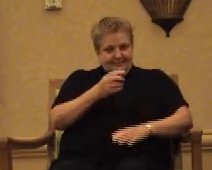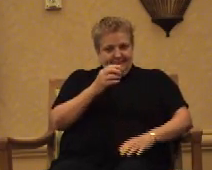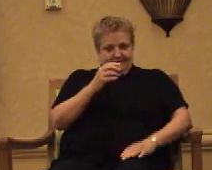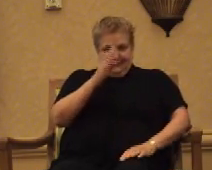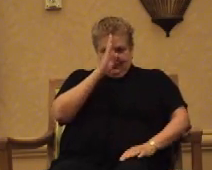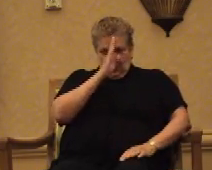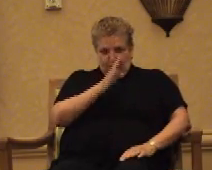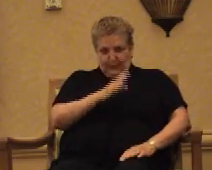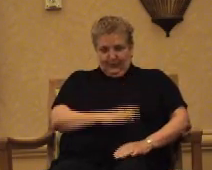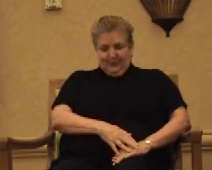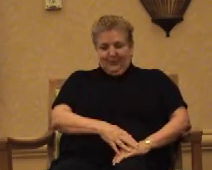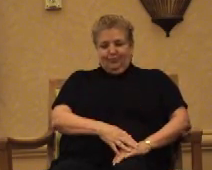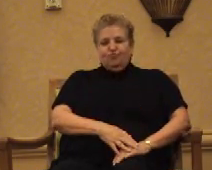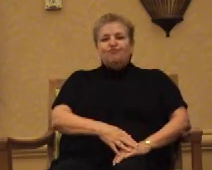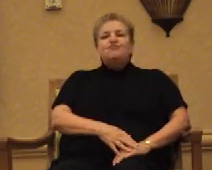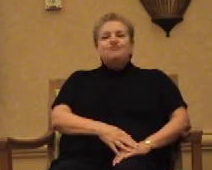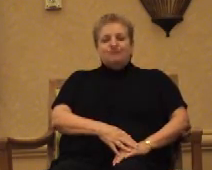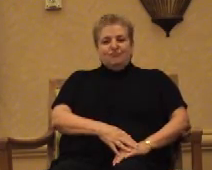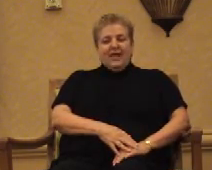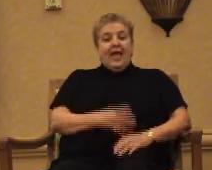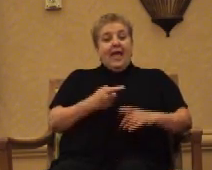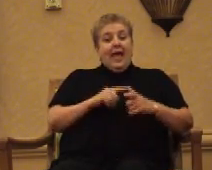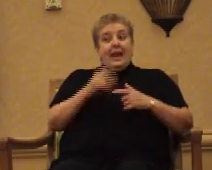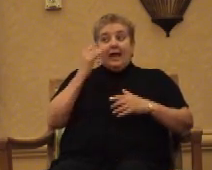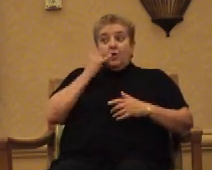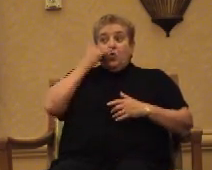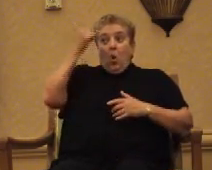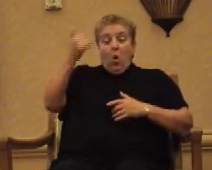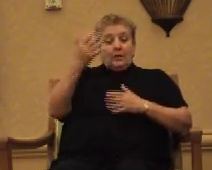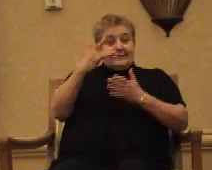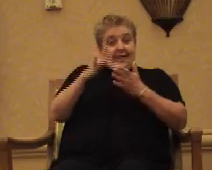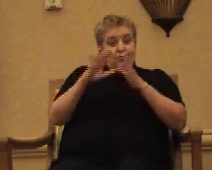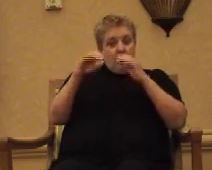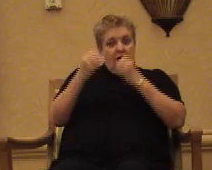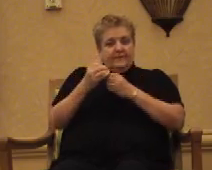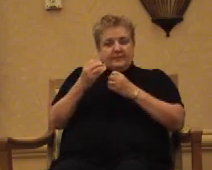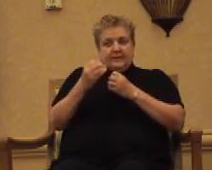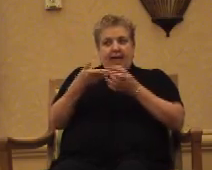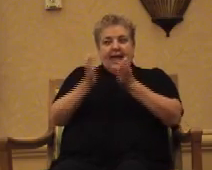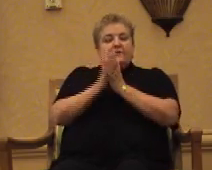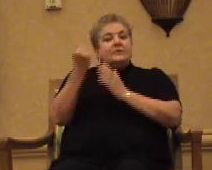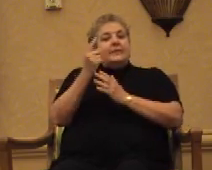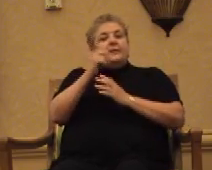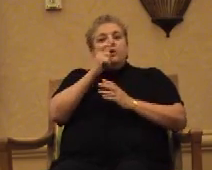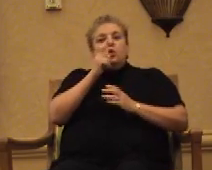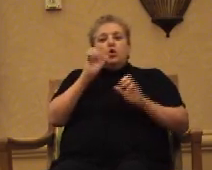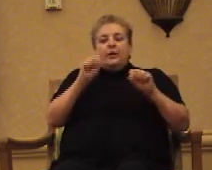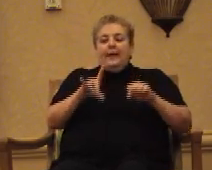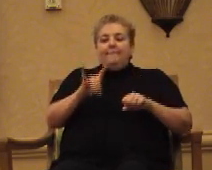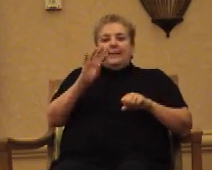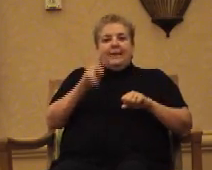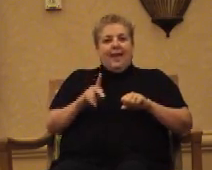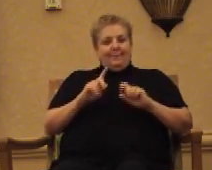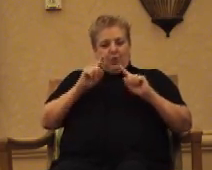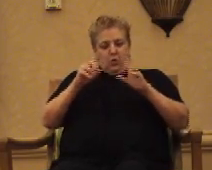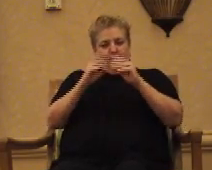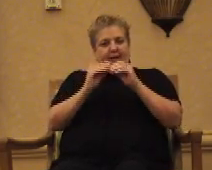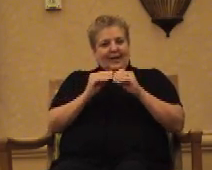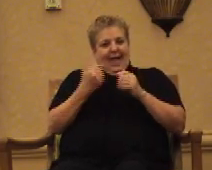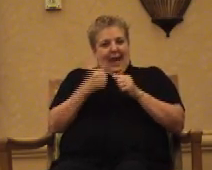And this time I called in the central office, said someone to pick me up and take me to a meeting, and I got 12 days. And I remember telling this guy,